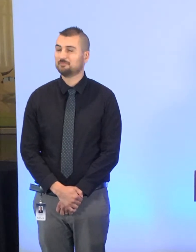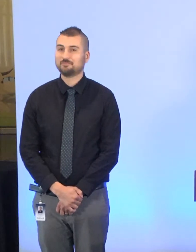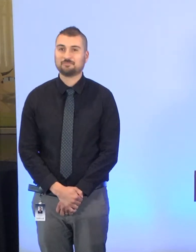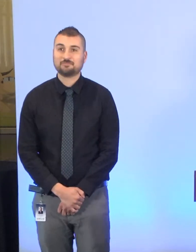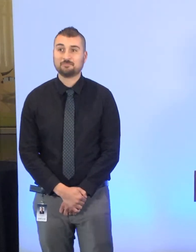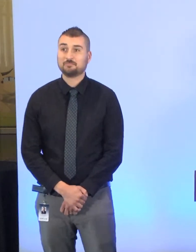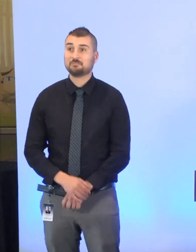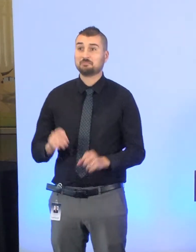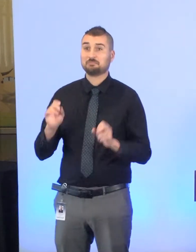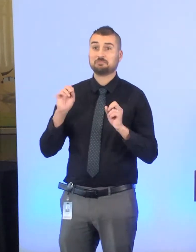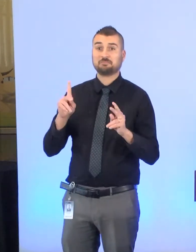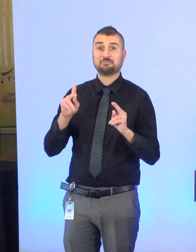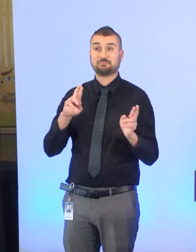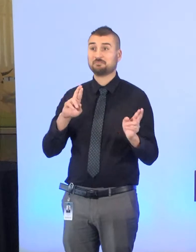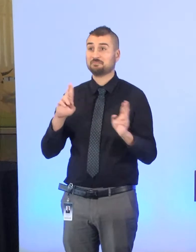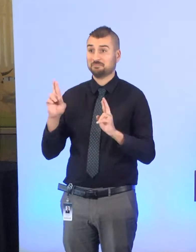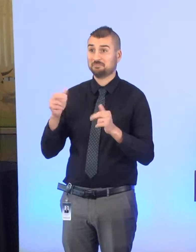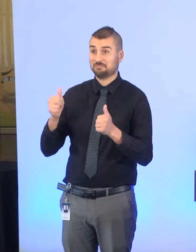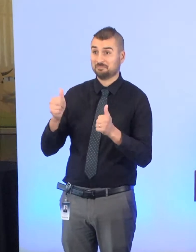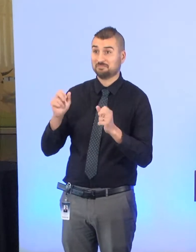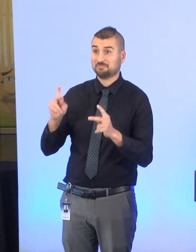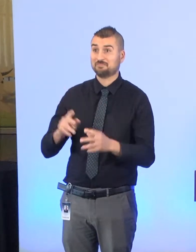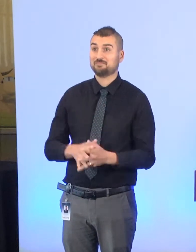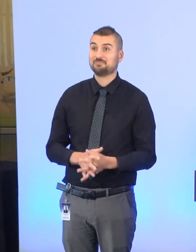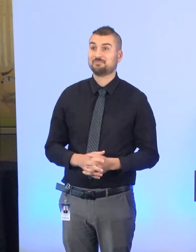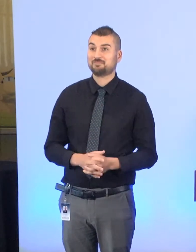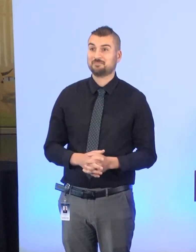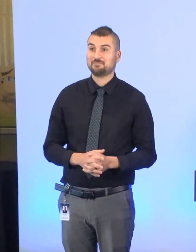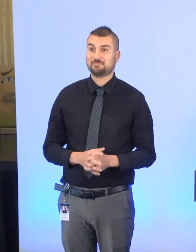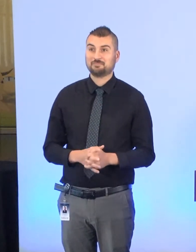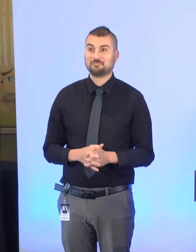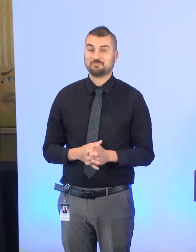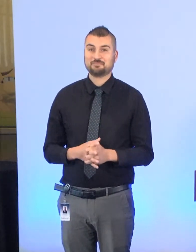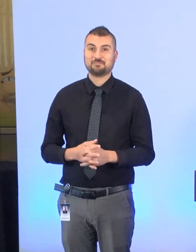K-Witch, you ready? Yeah, to switch sides. Okay.